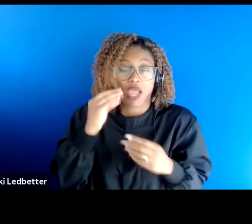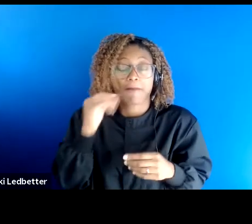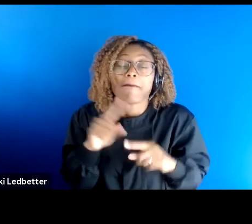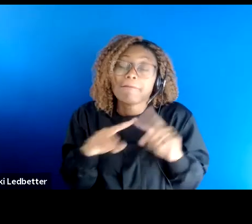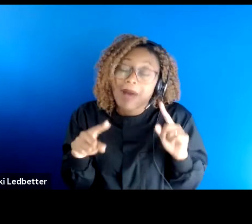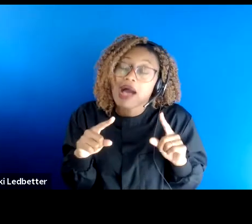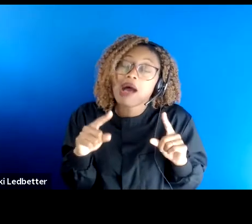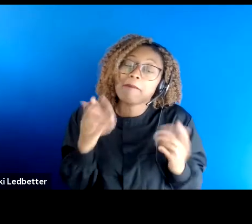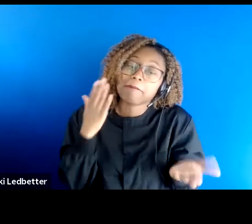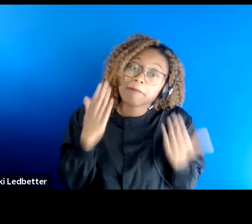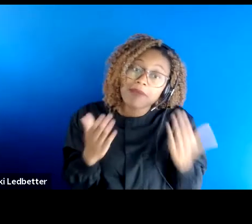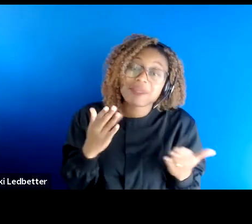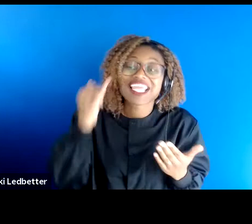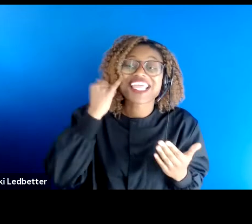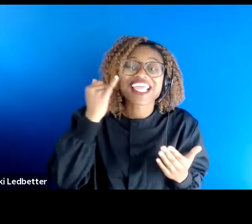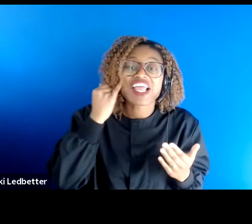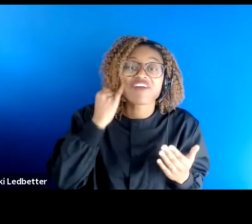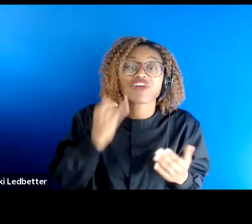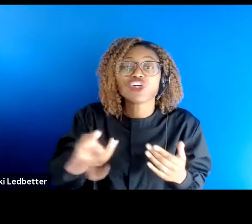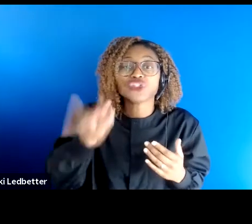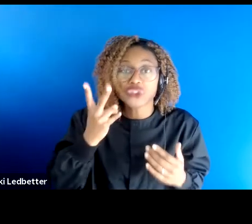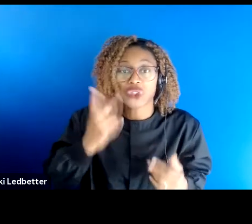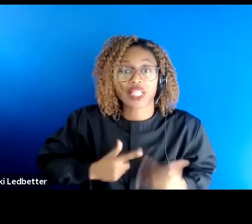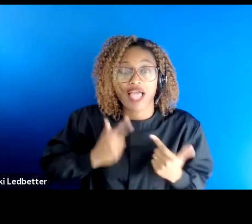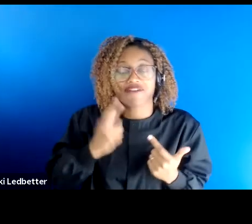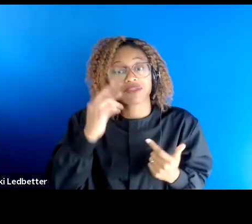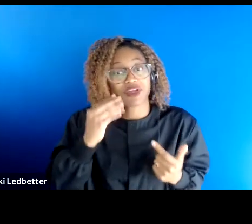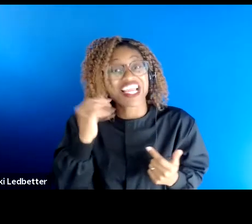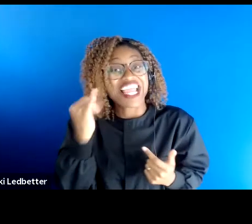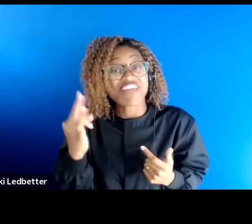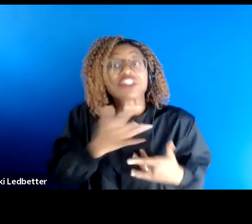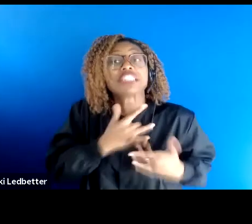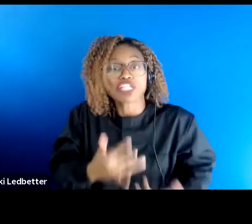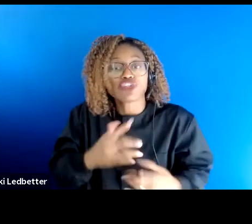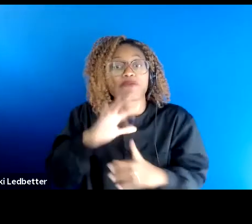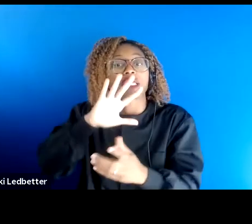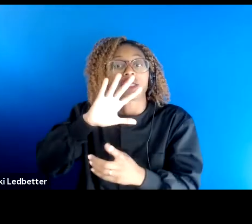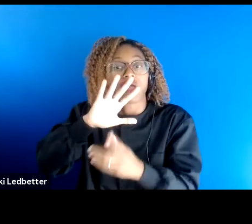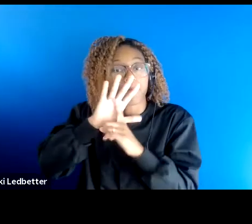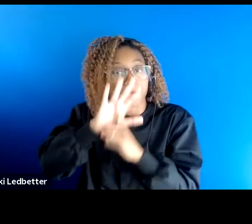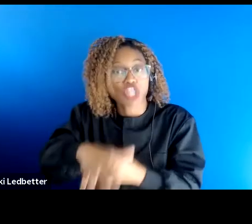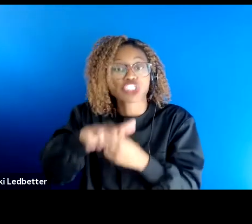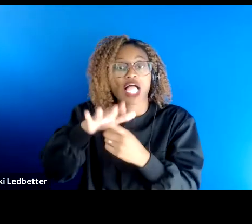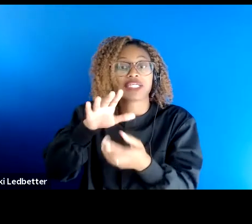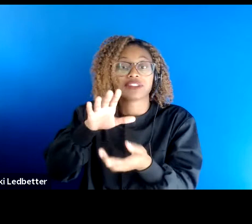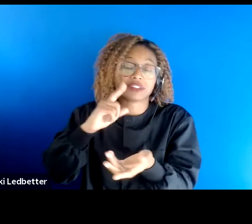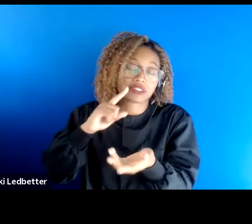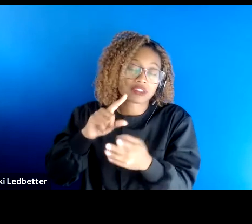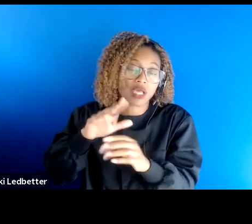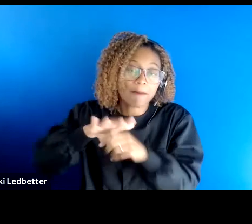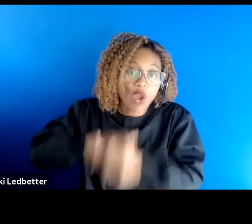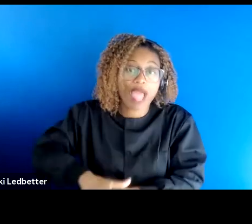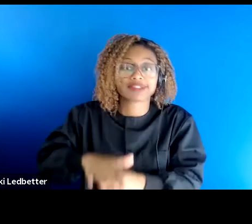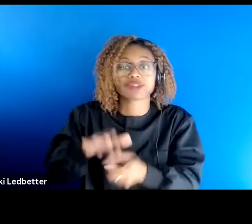traditionally marginalized, oppressed, or exploited. I will also share, when I say privileged